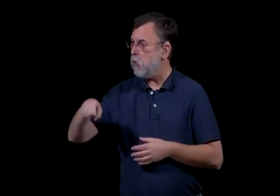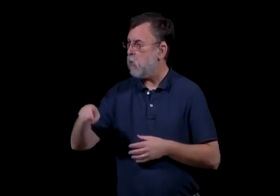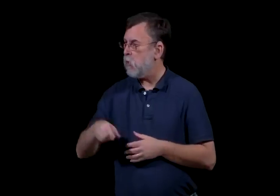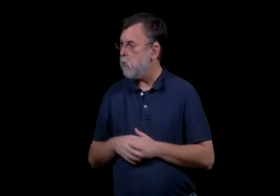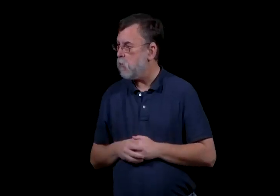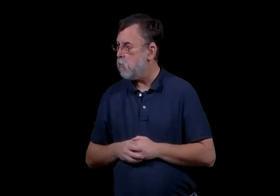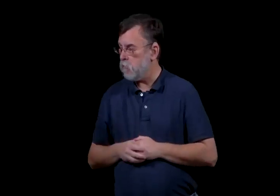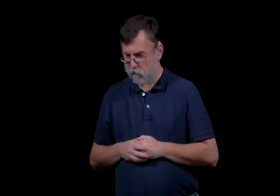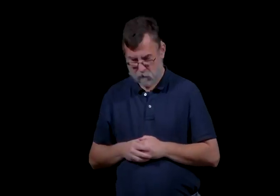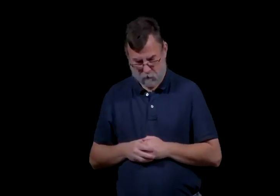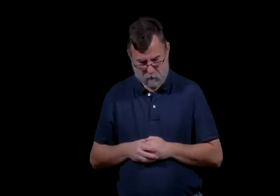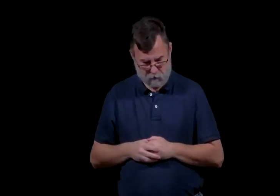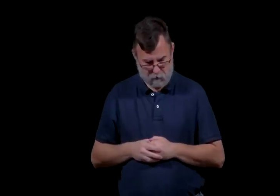all the things that you need.